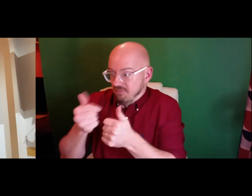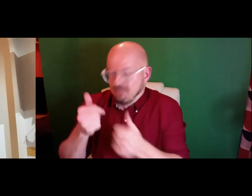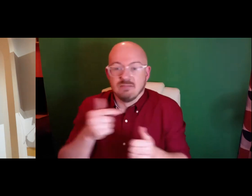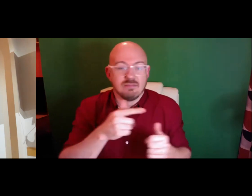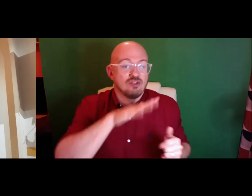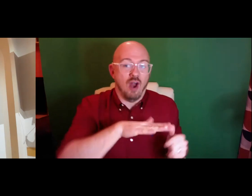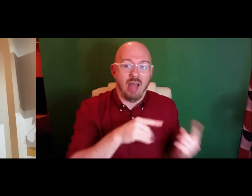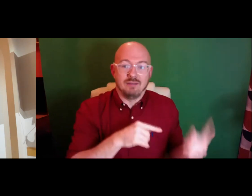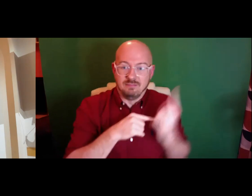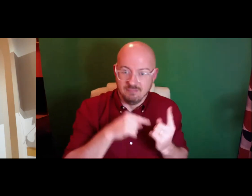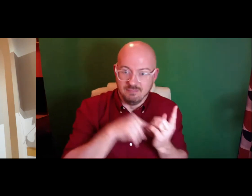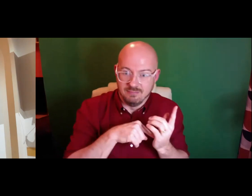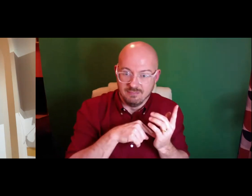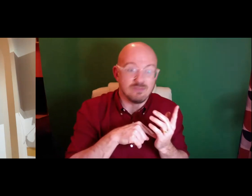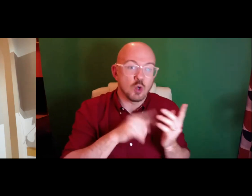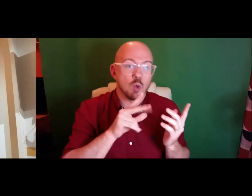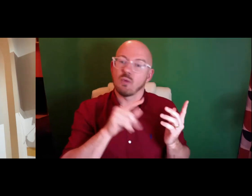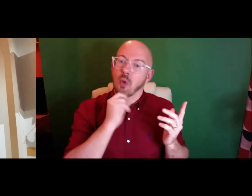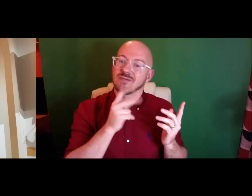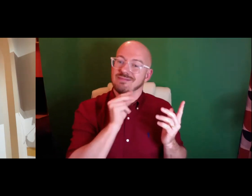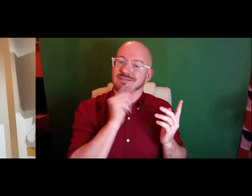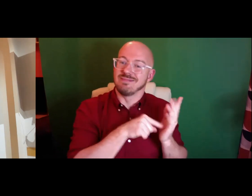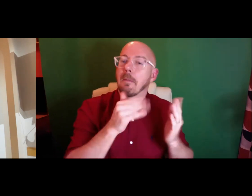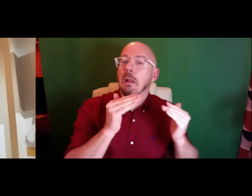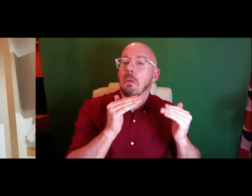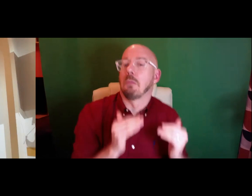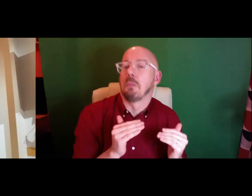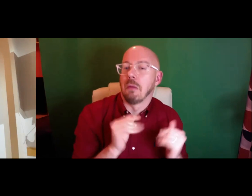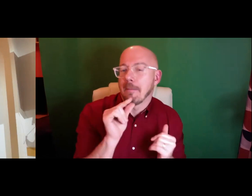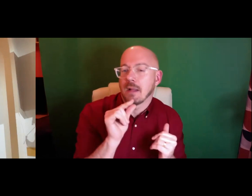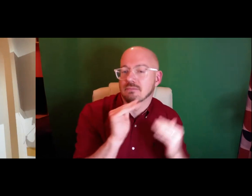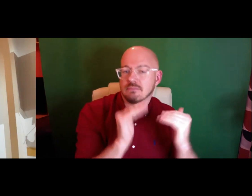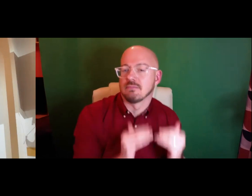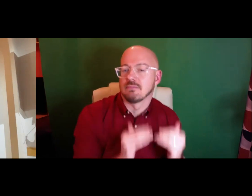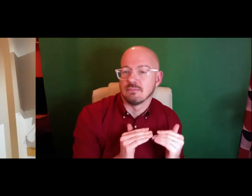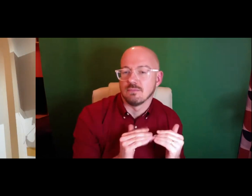those children. So whether it was English or BSL, it's the same principle.